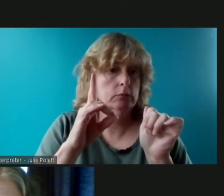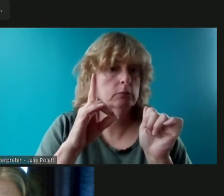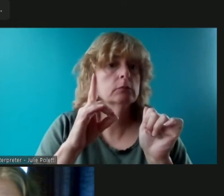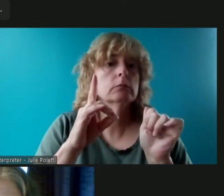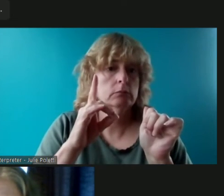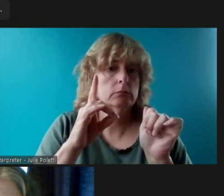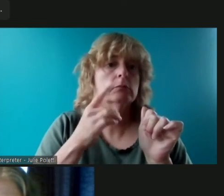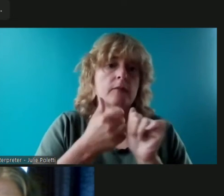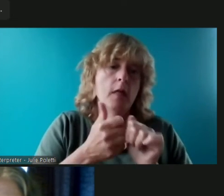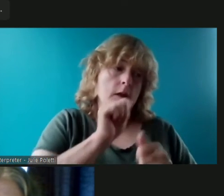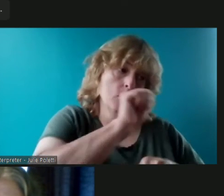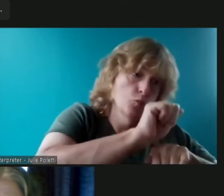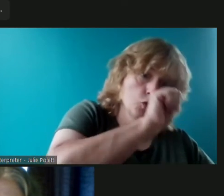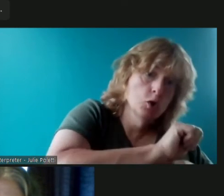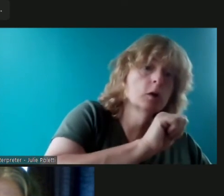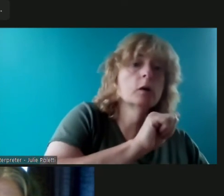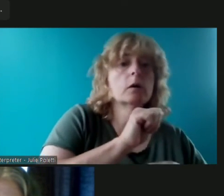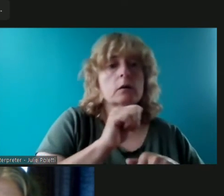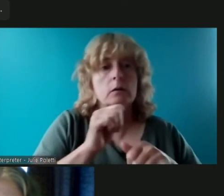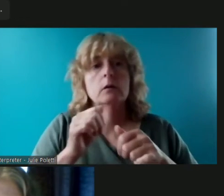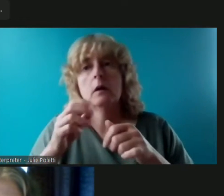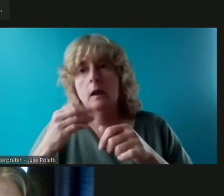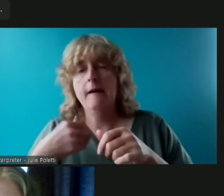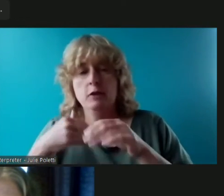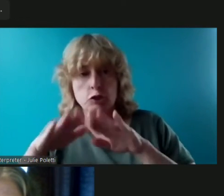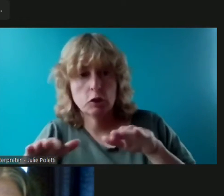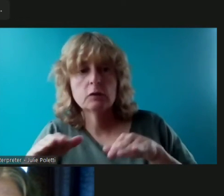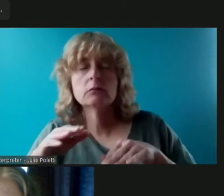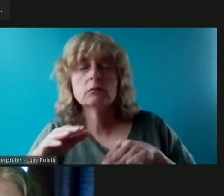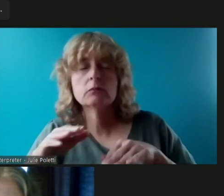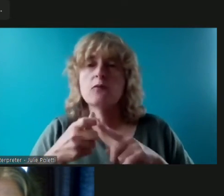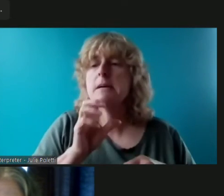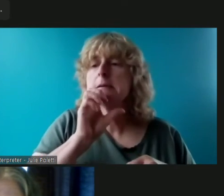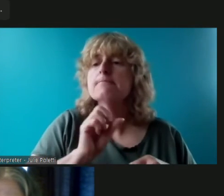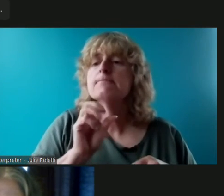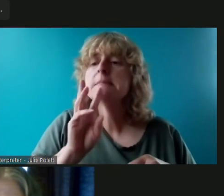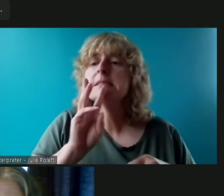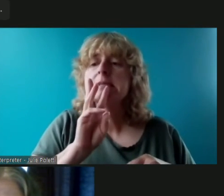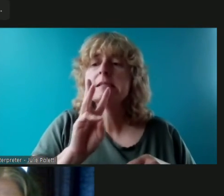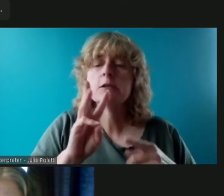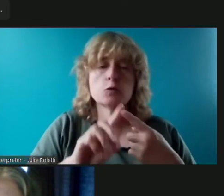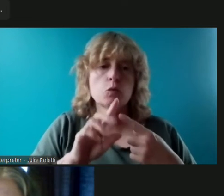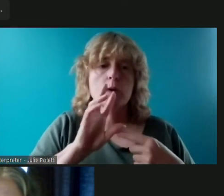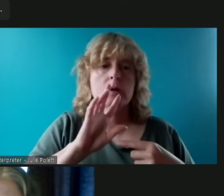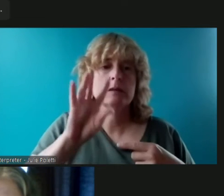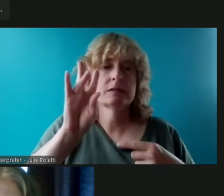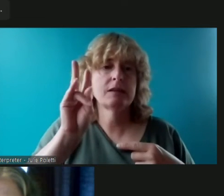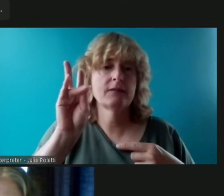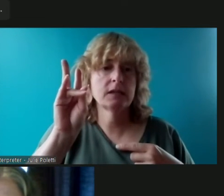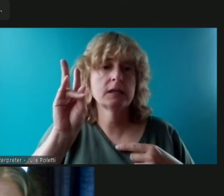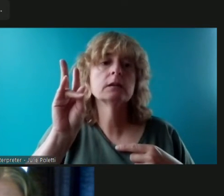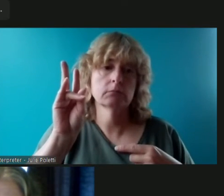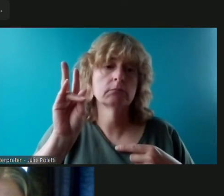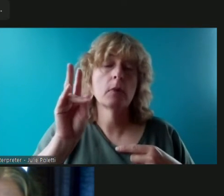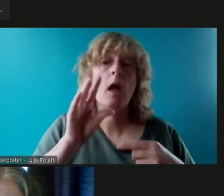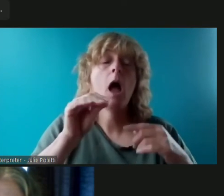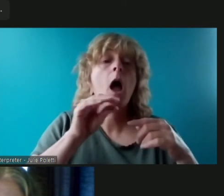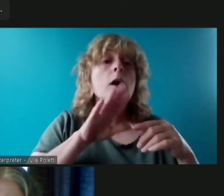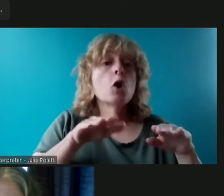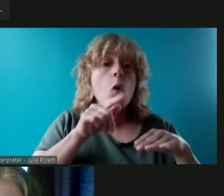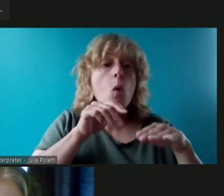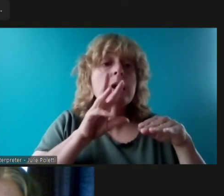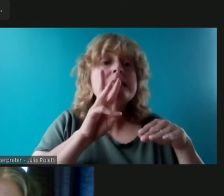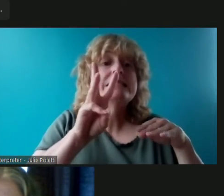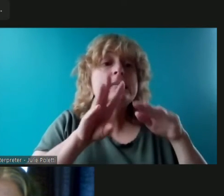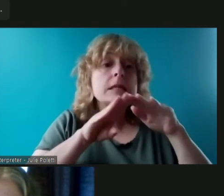from six years to 17 years old and then even the children that are under six they can be eligible for three